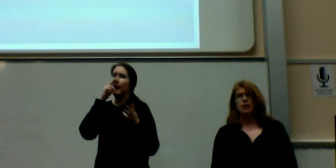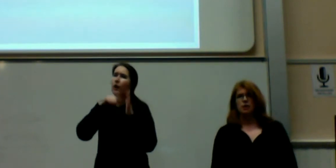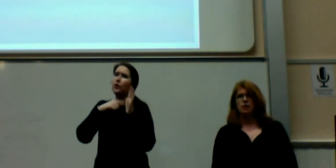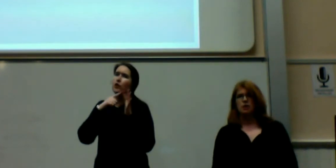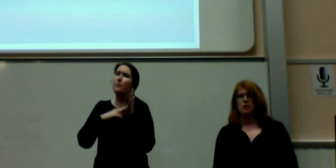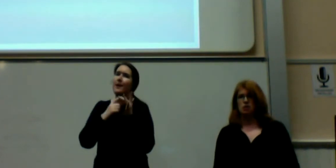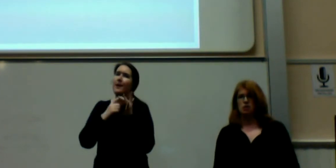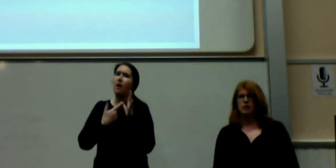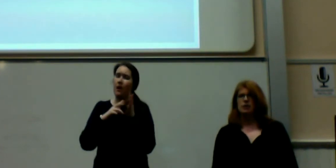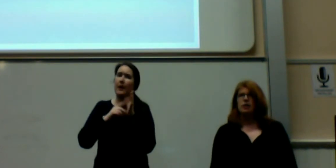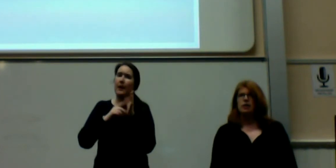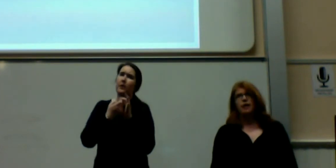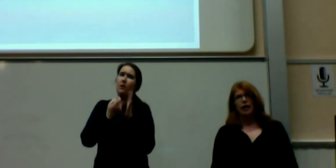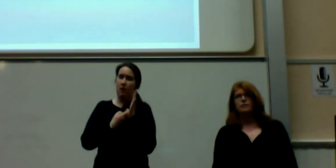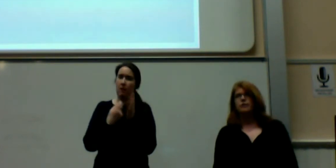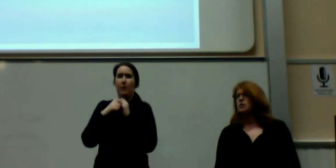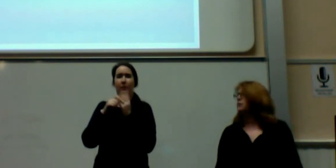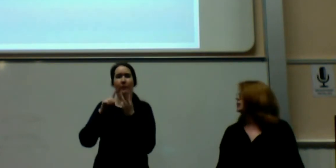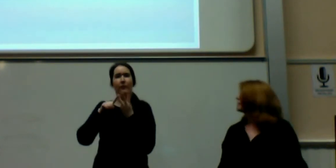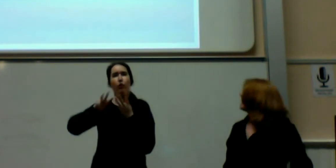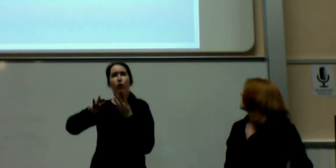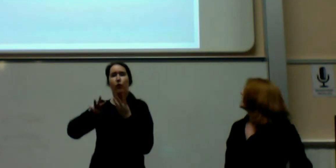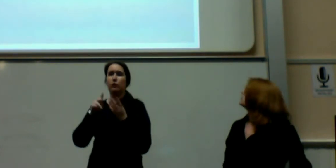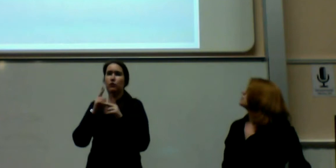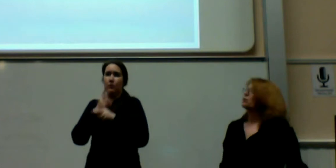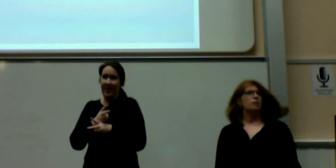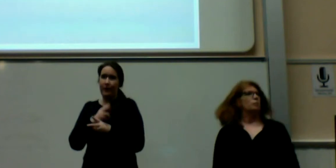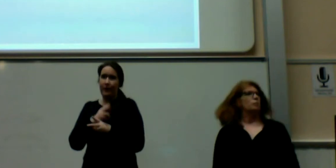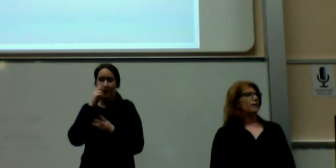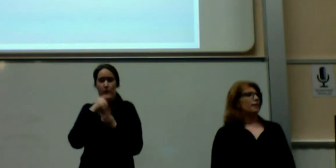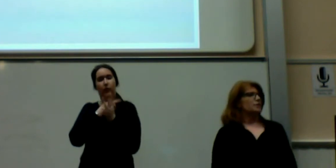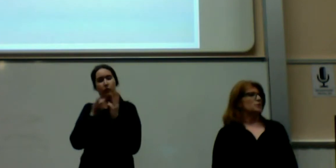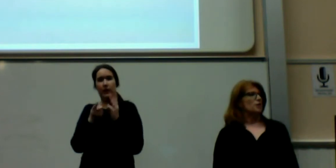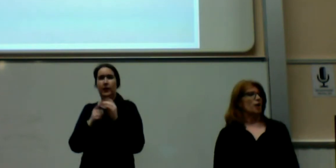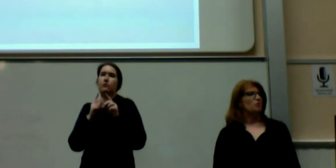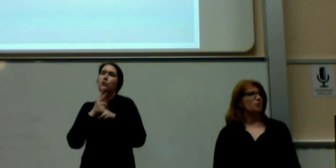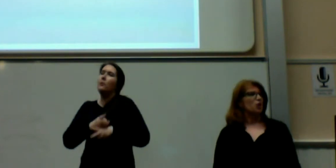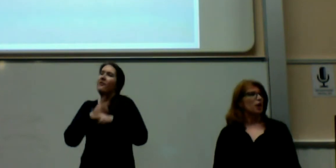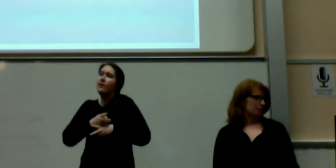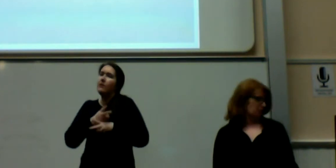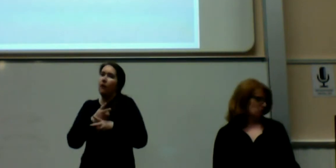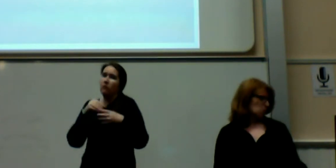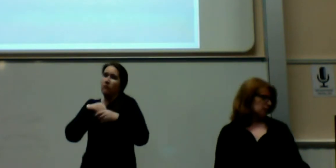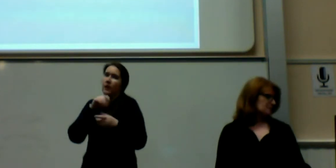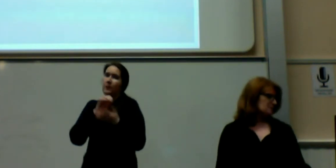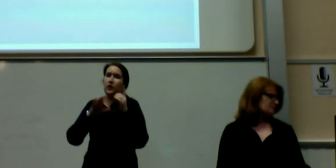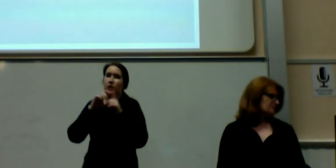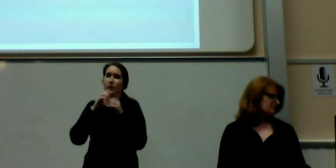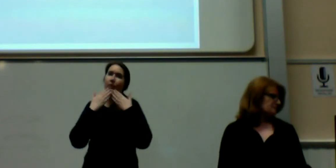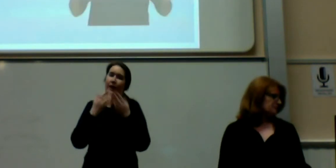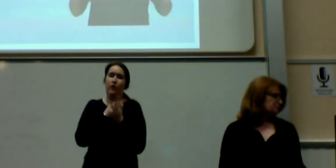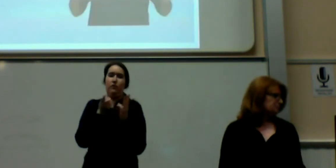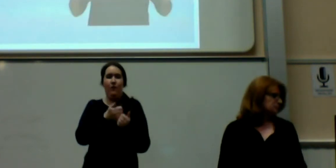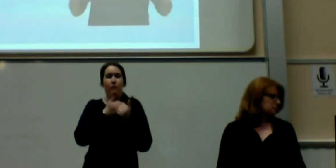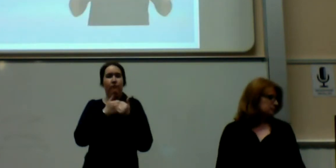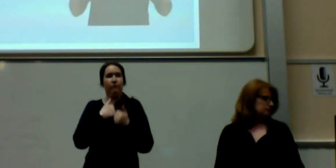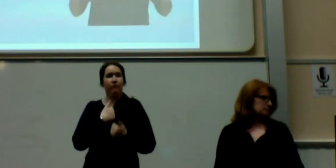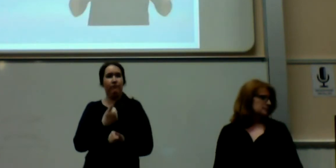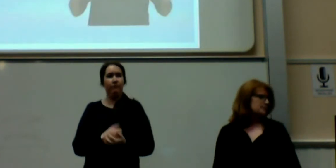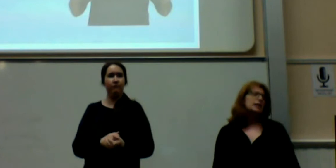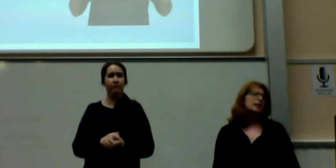PhD about a year into it, year and a half into it. And so many thanks to them for their work.